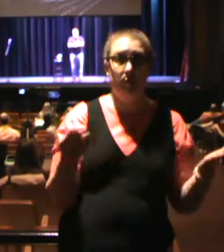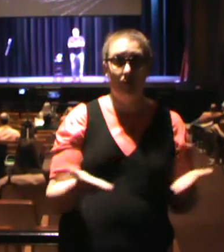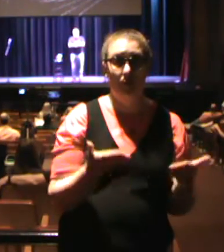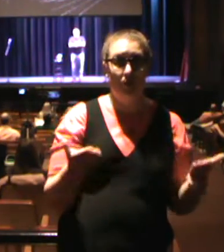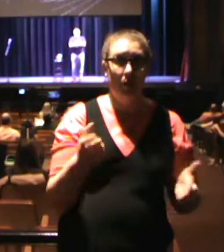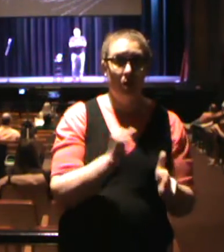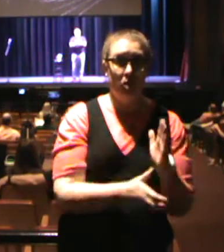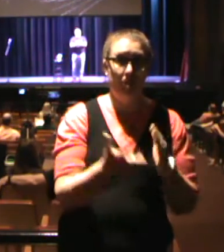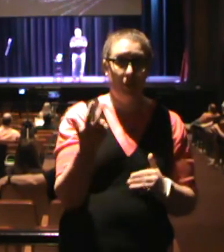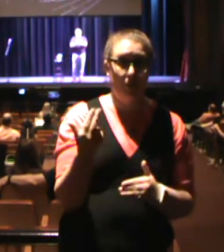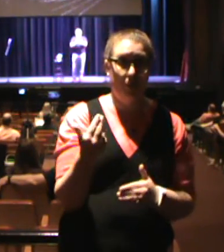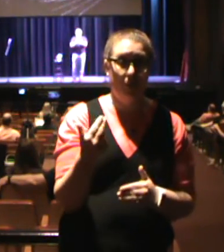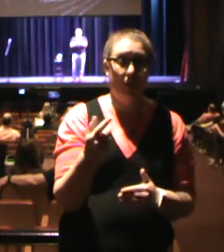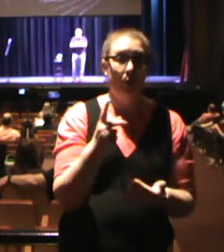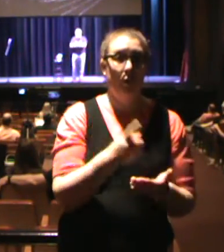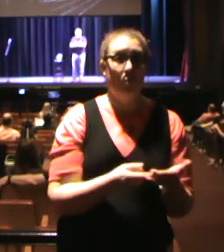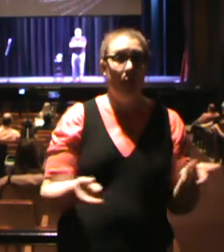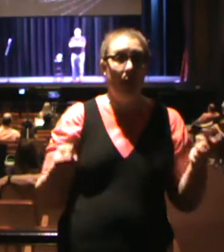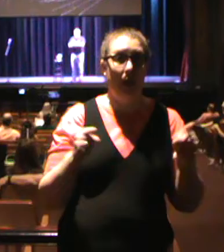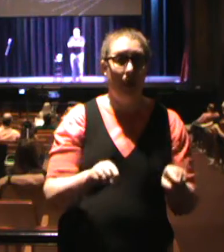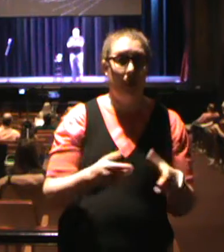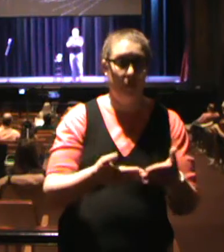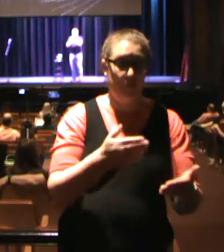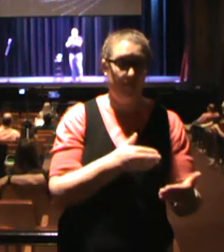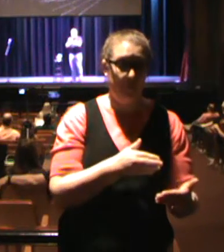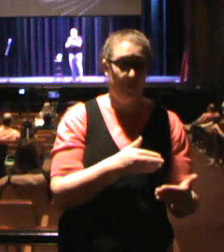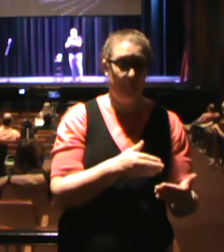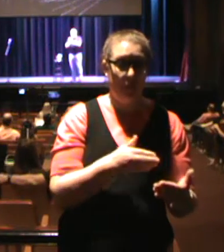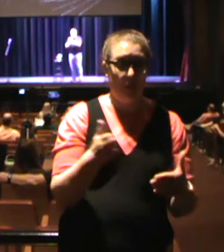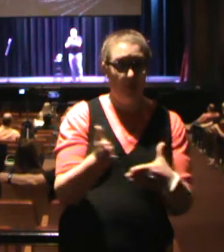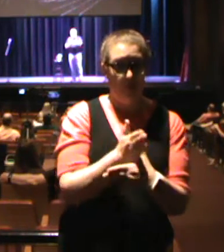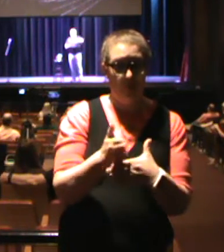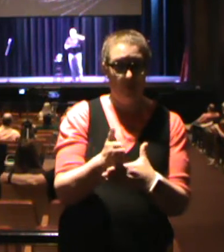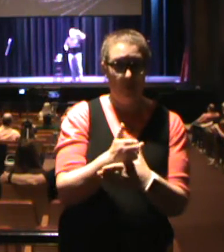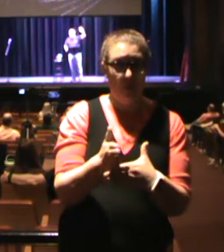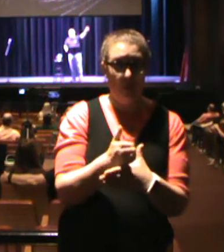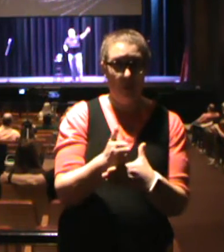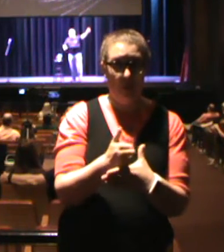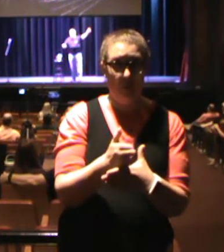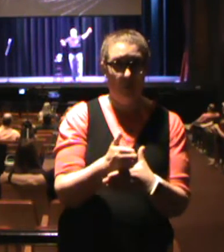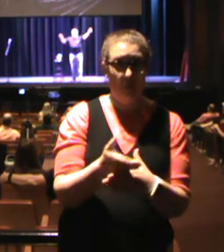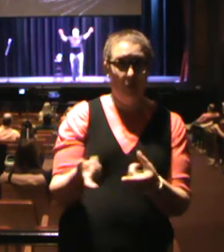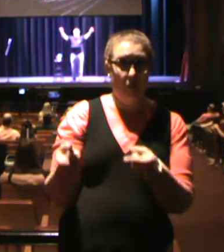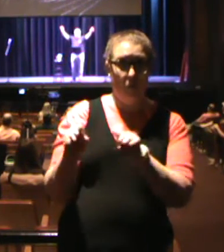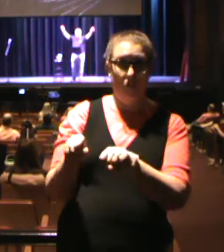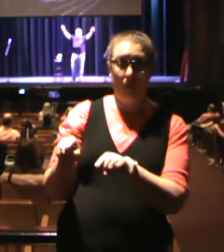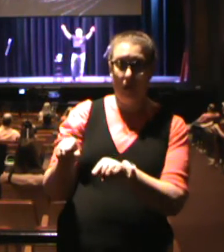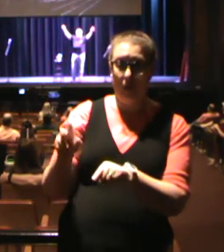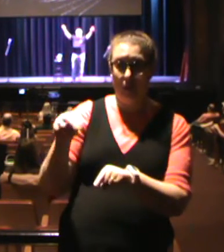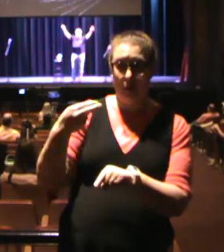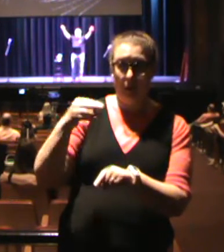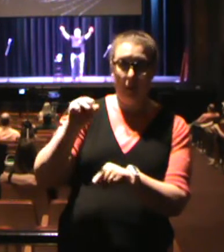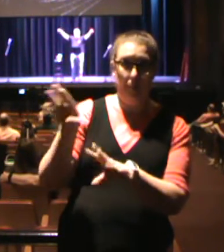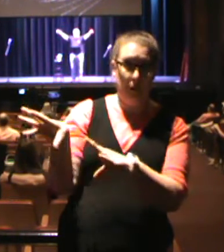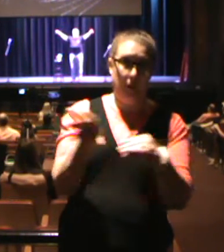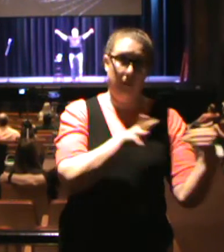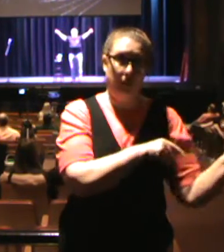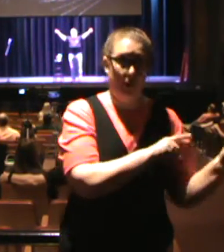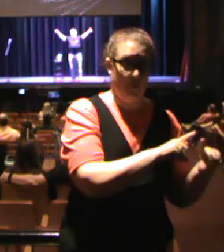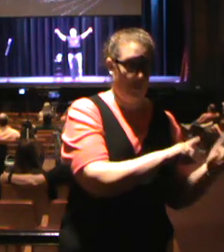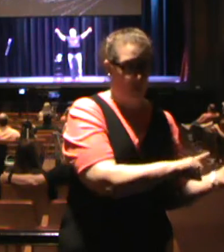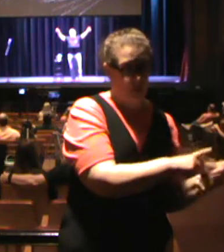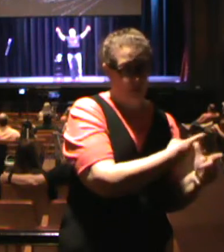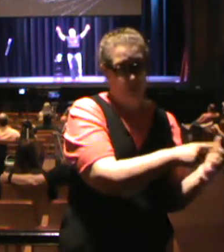chapter 13 is what had happened in the time period between when he left and when he was coming